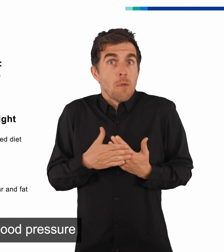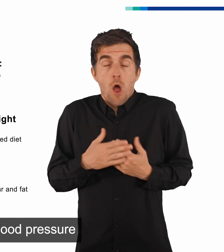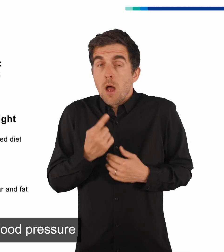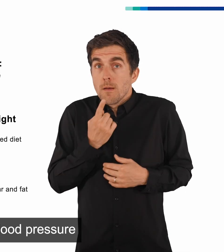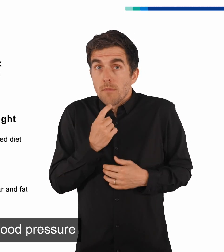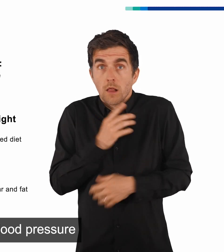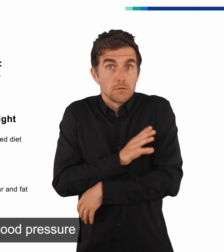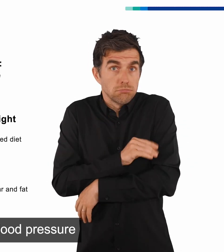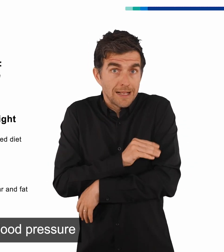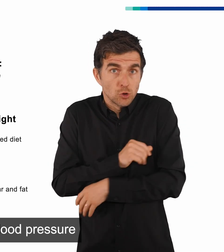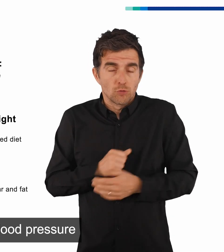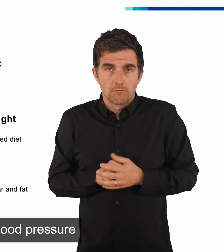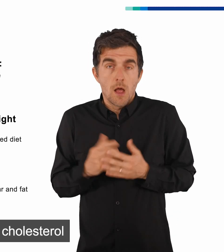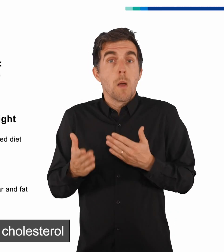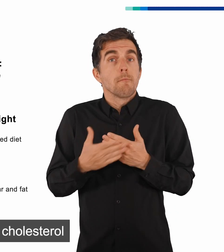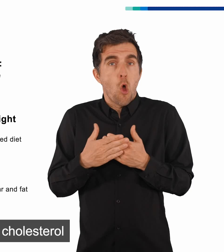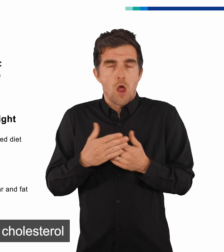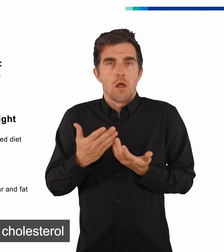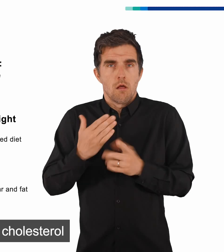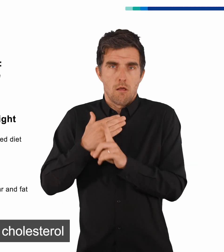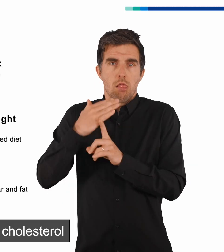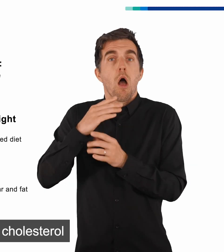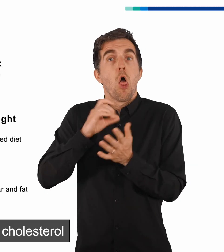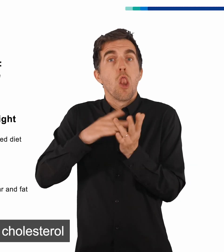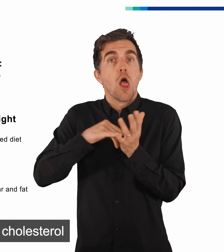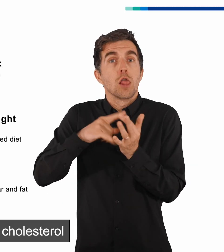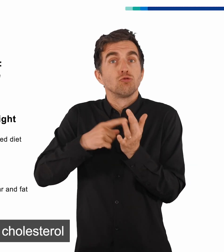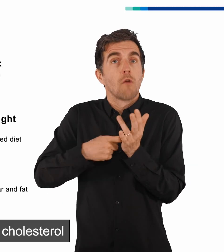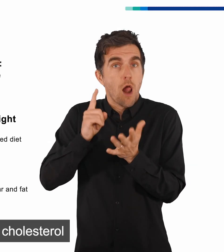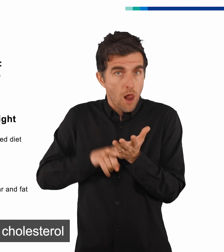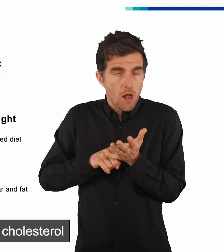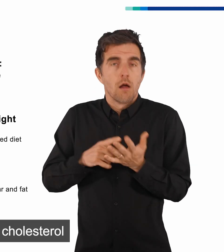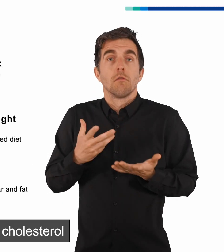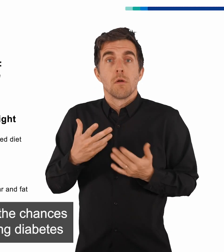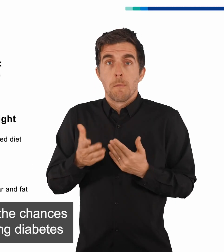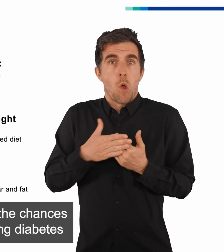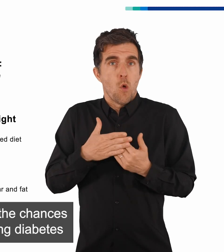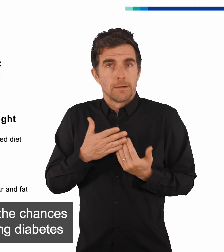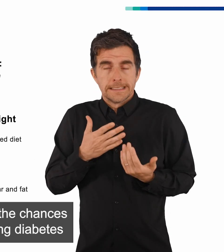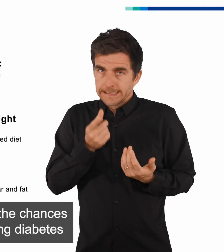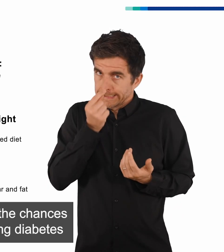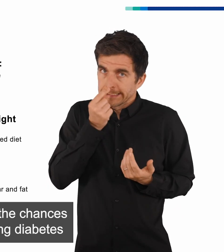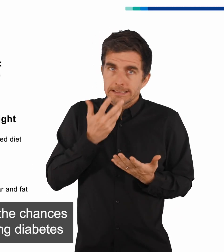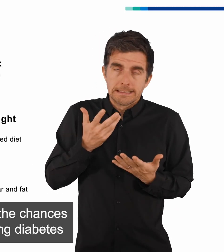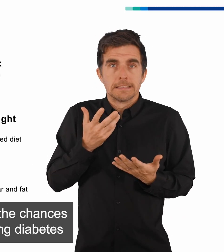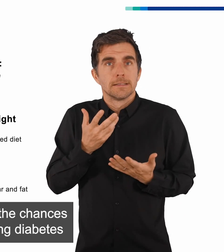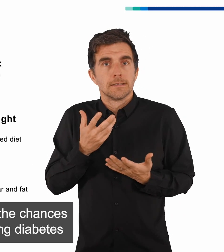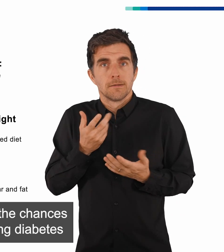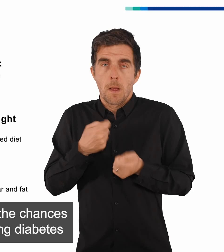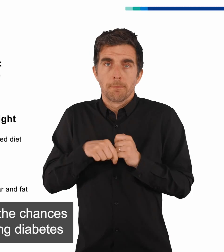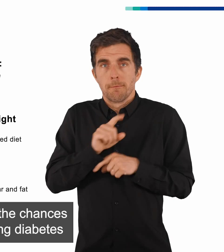diet. Portion control. Keep hydrated. Stop unhealthy